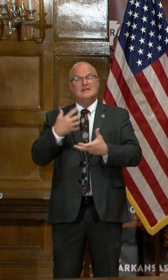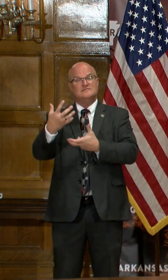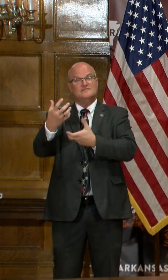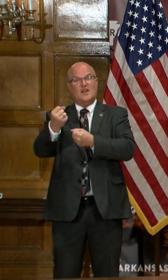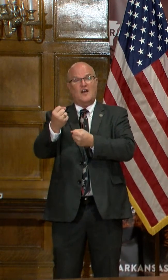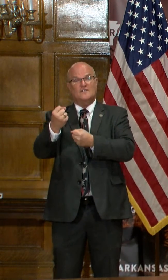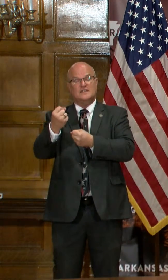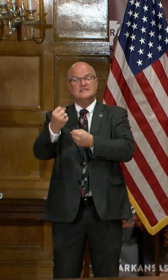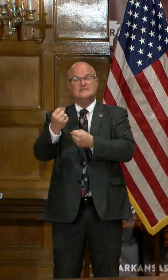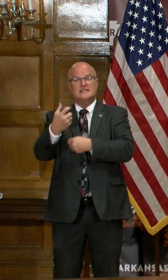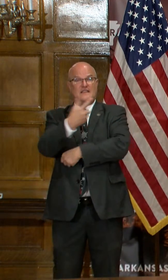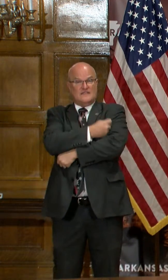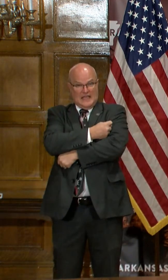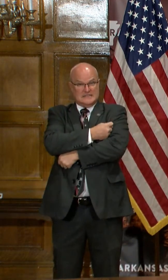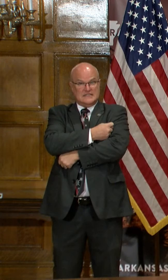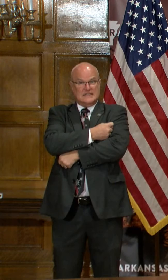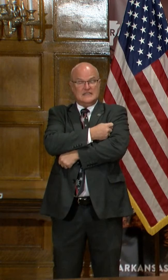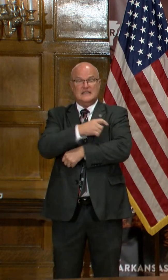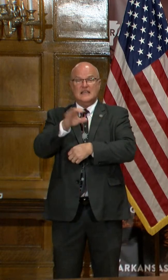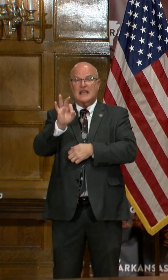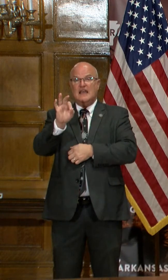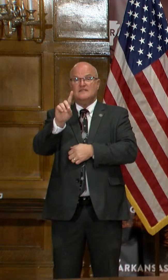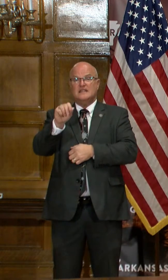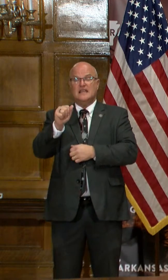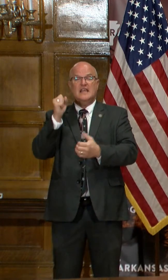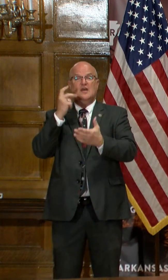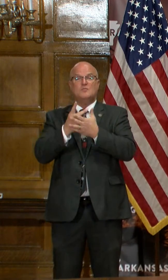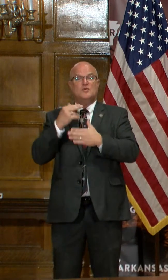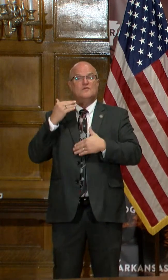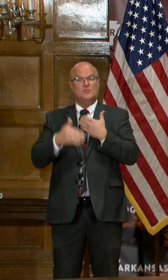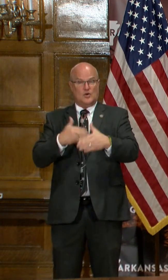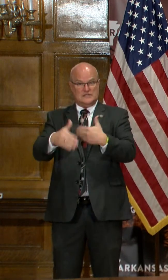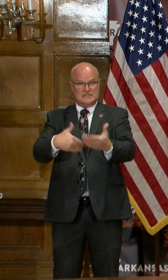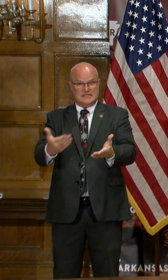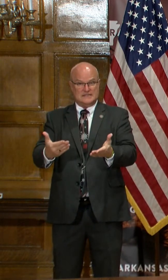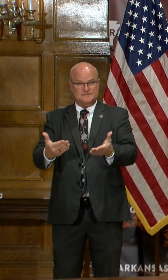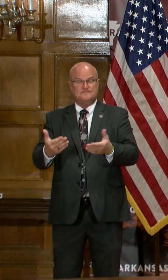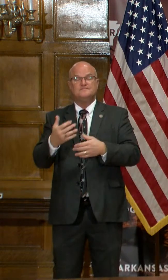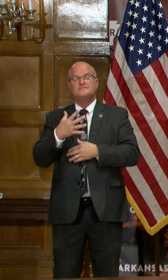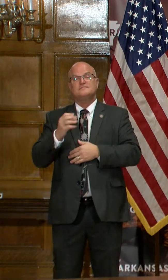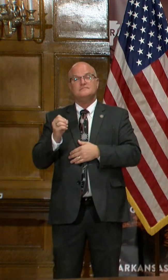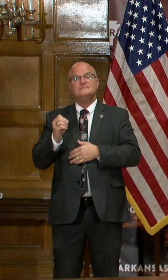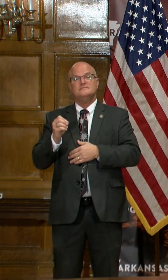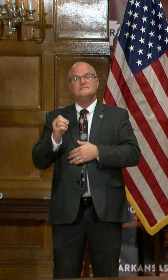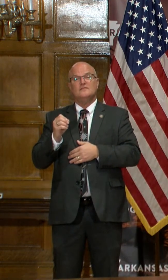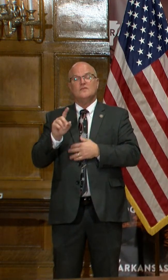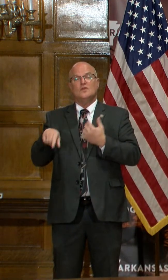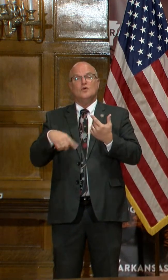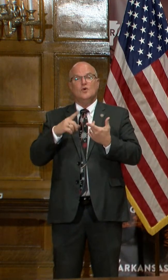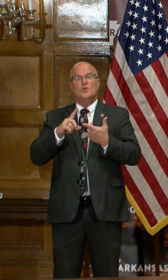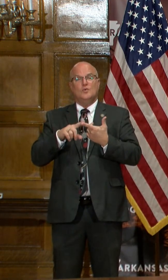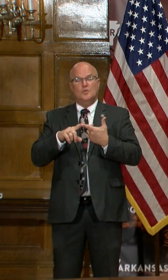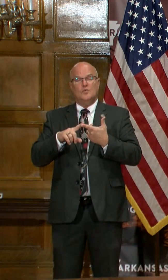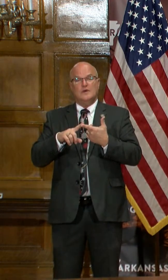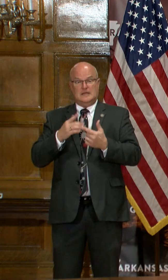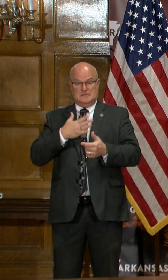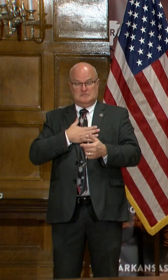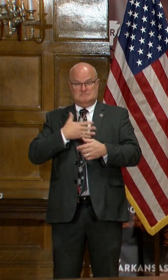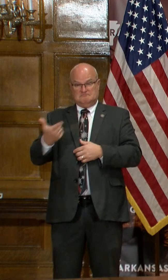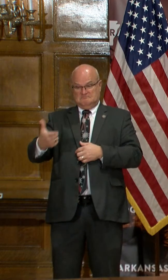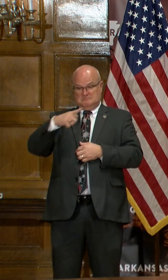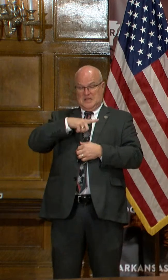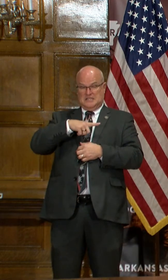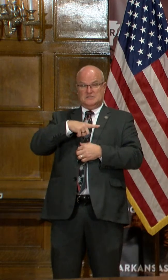confidence in the vaccine and the FDA approval process. And whenever it's my turn